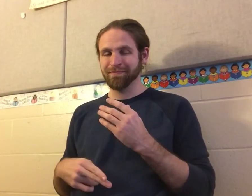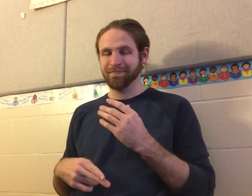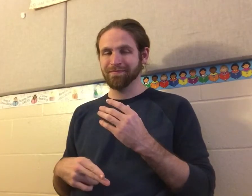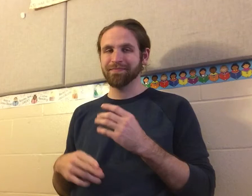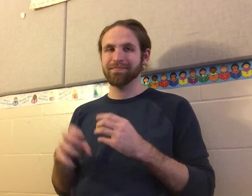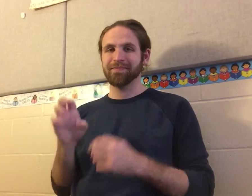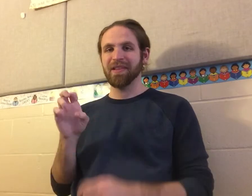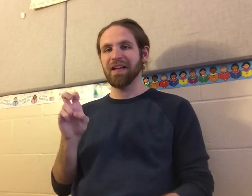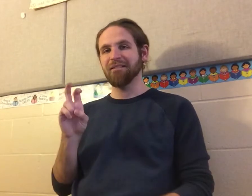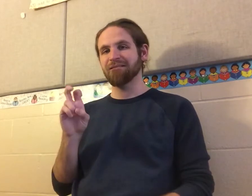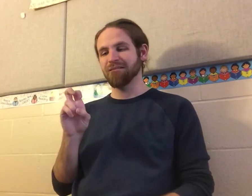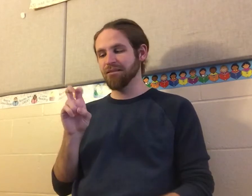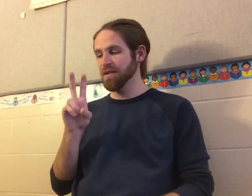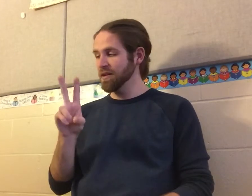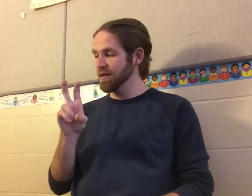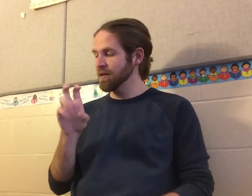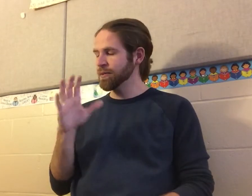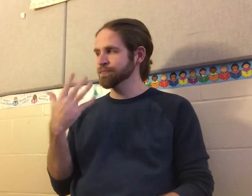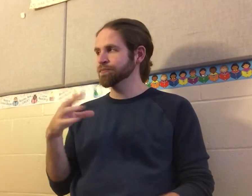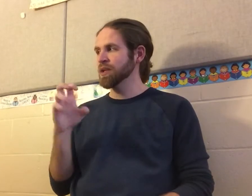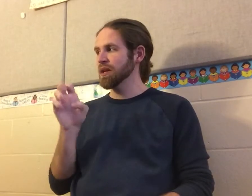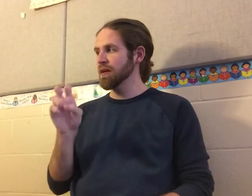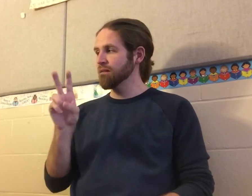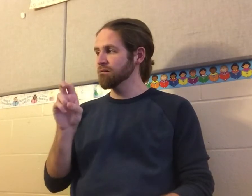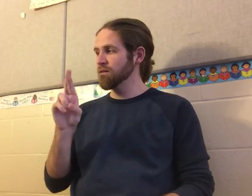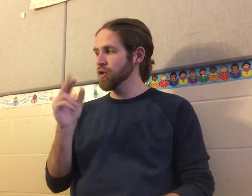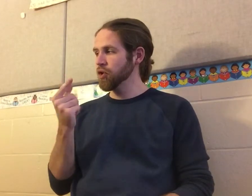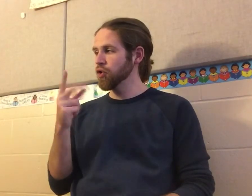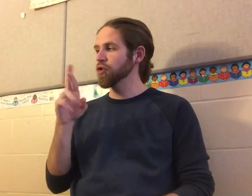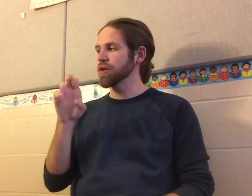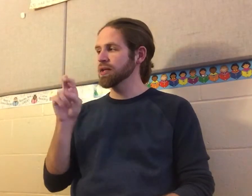evergreens and trees that drop their leaves each year live in this forest.